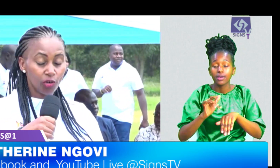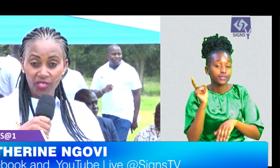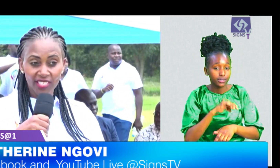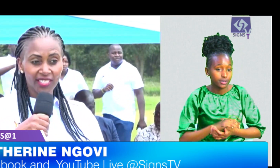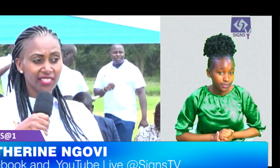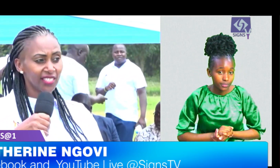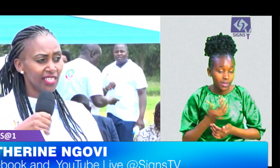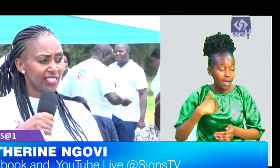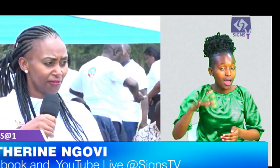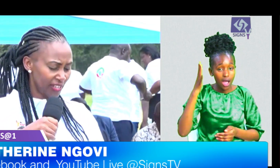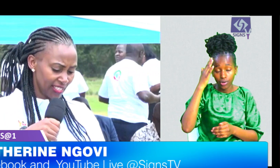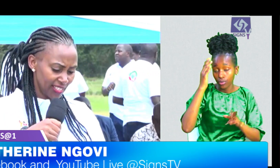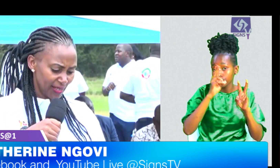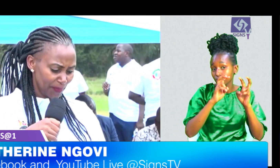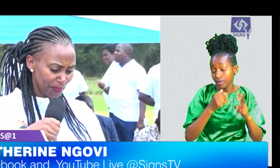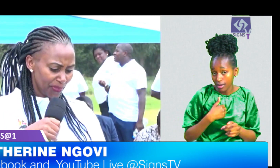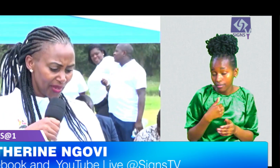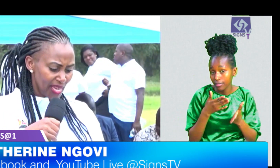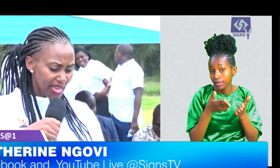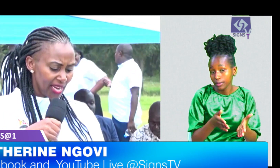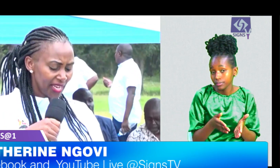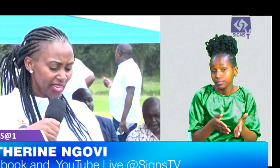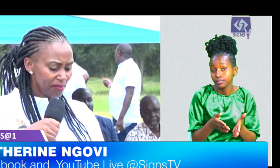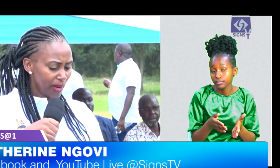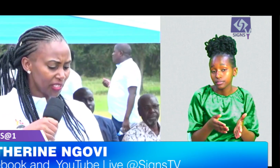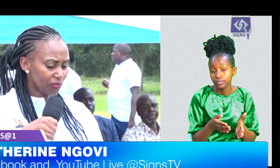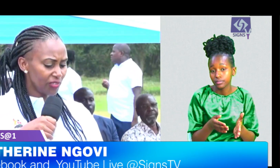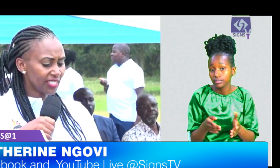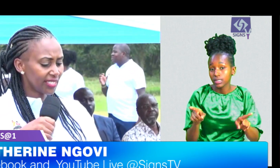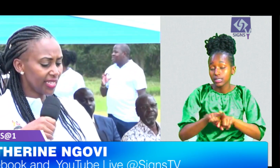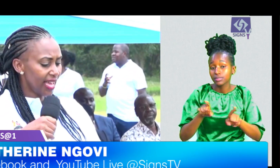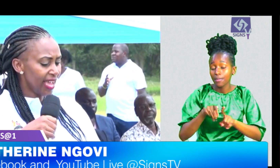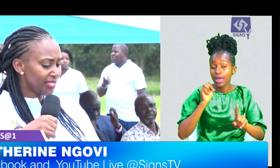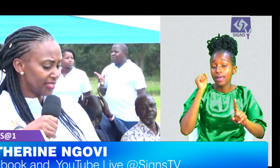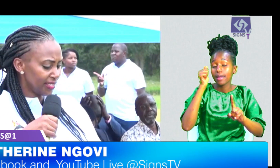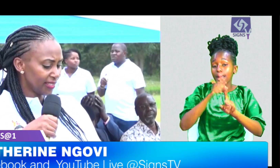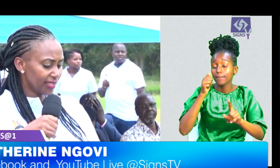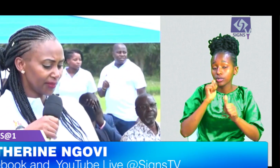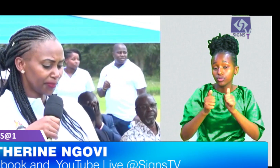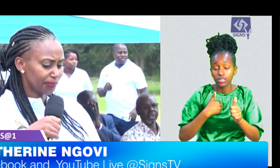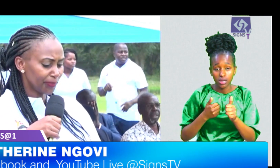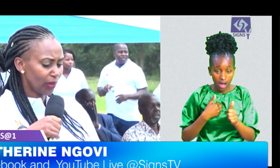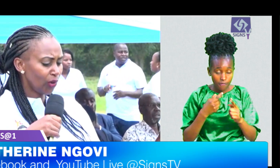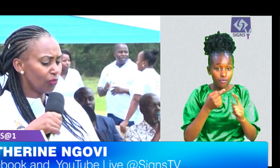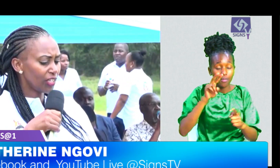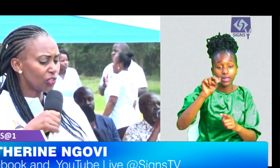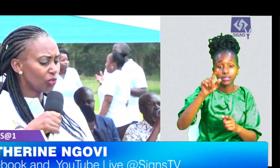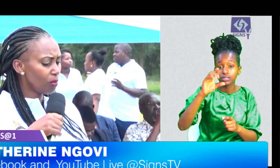in infected children, to severe disability. And research findings show presence of these